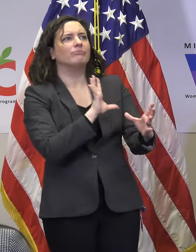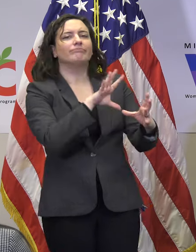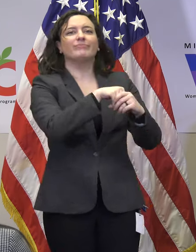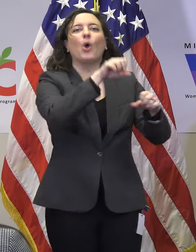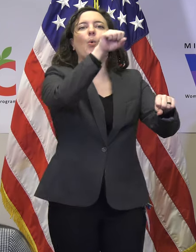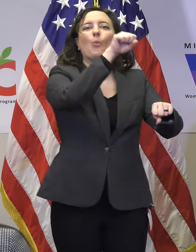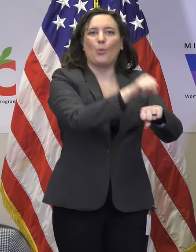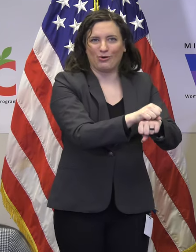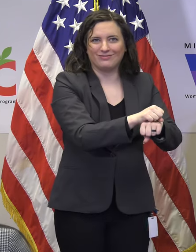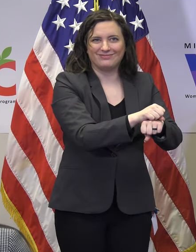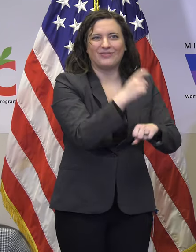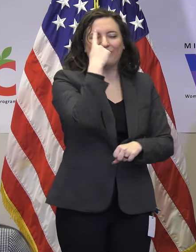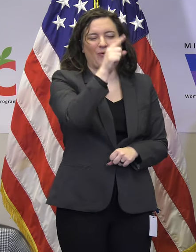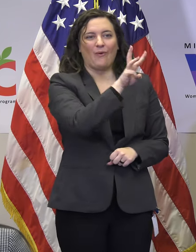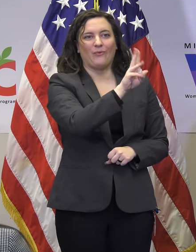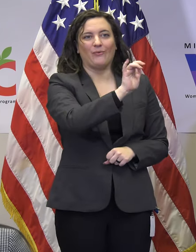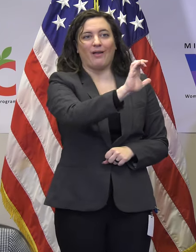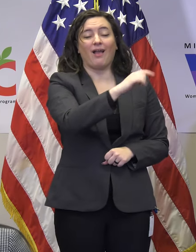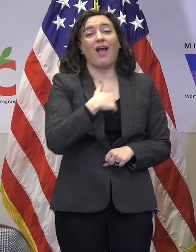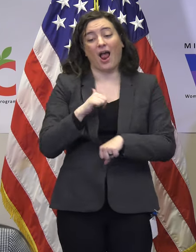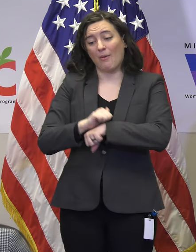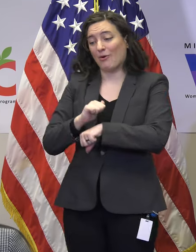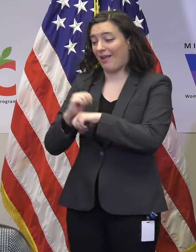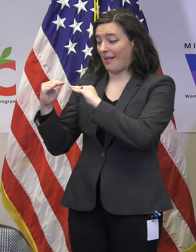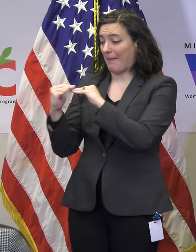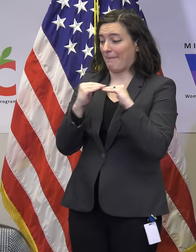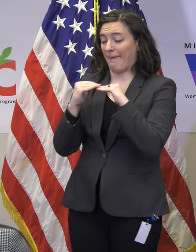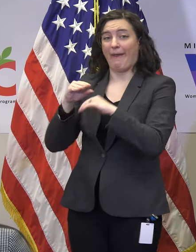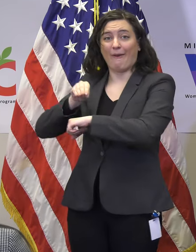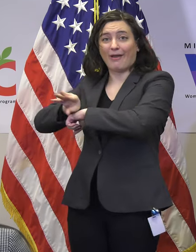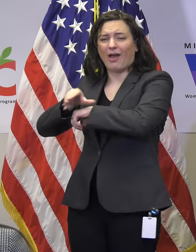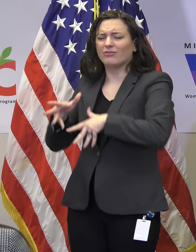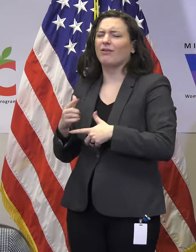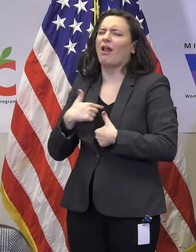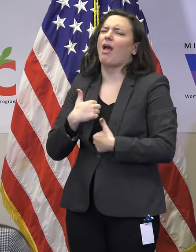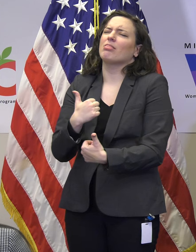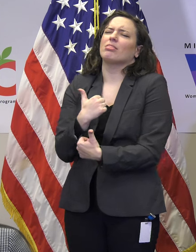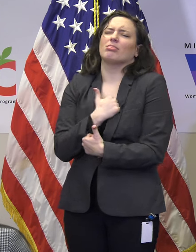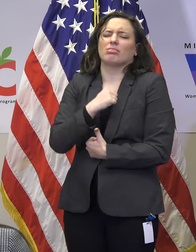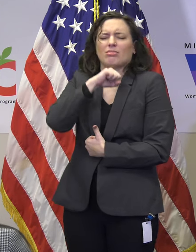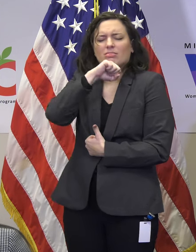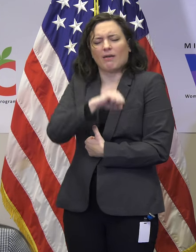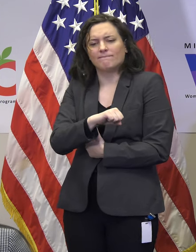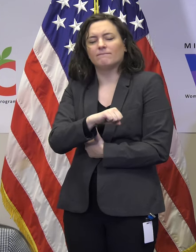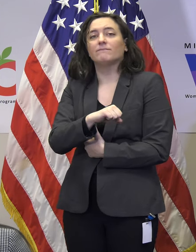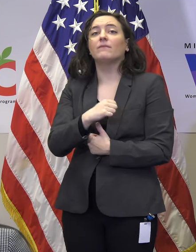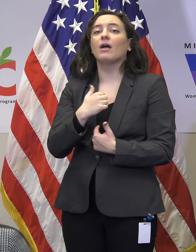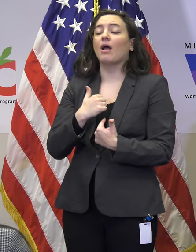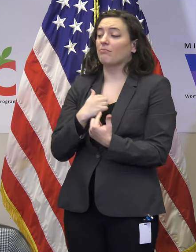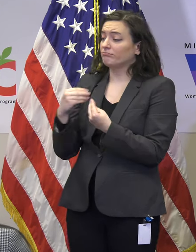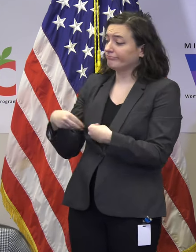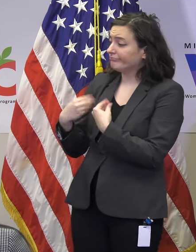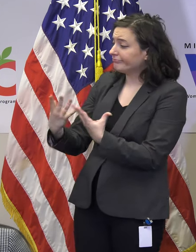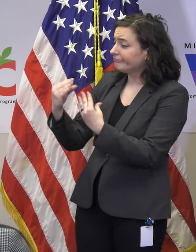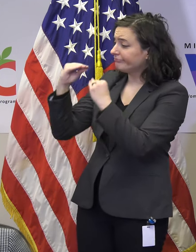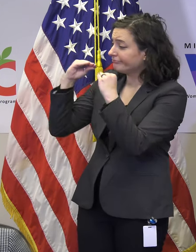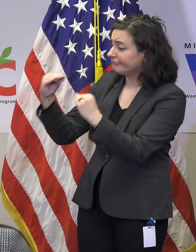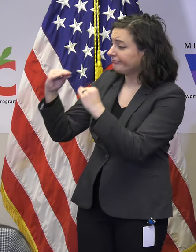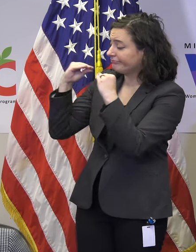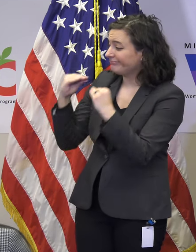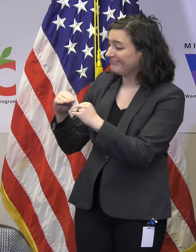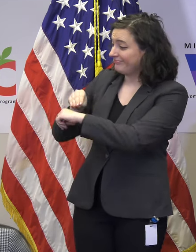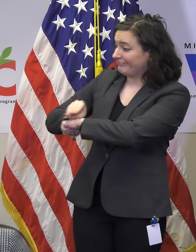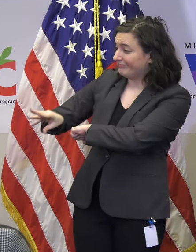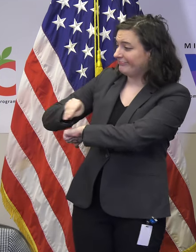as a peer and breastfeeding counselor for WIC and I love my job because I get the opportunity to educate pregnant women